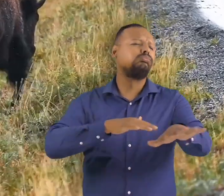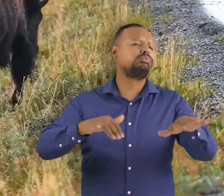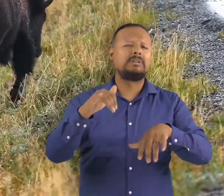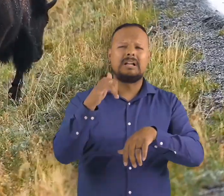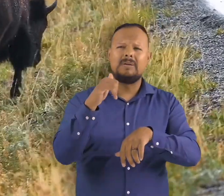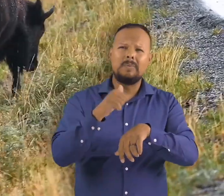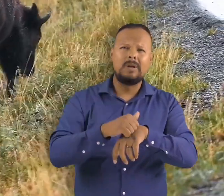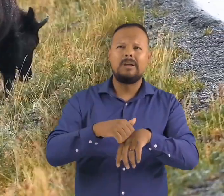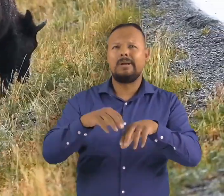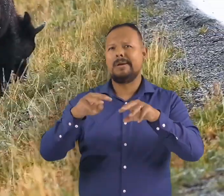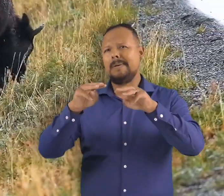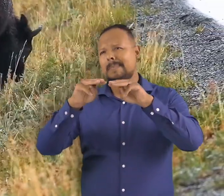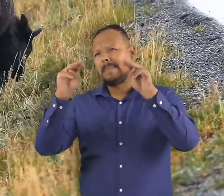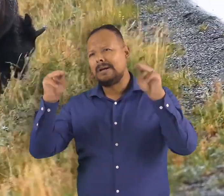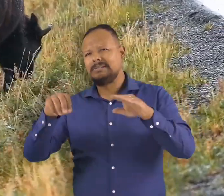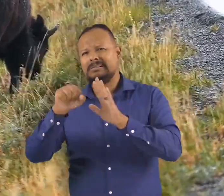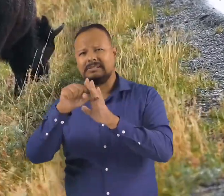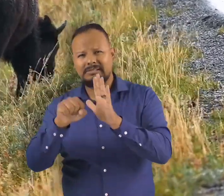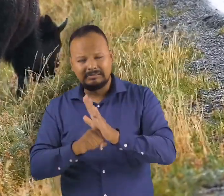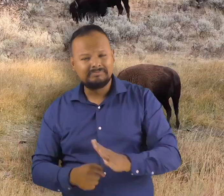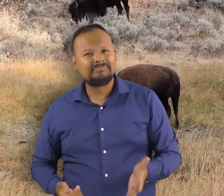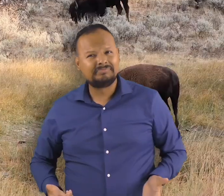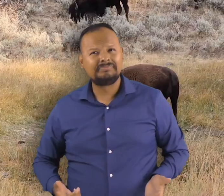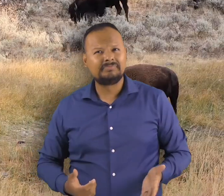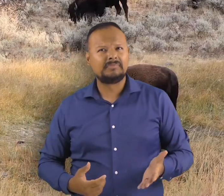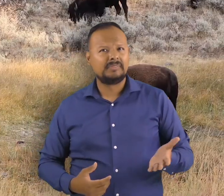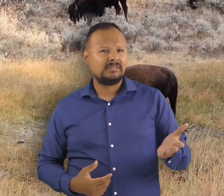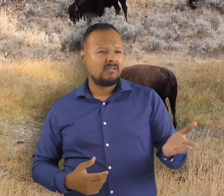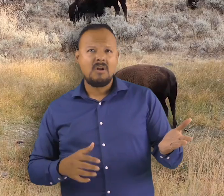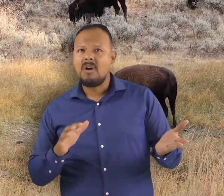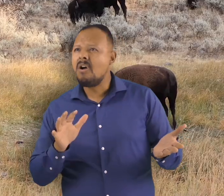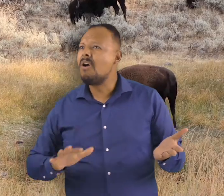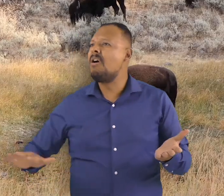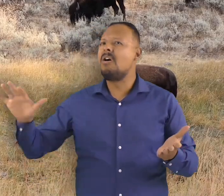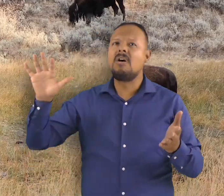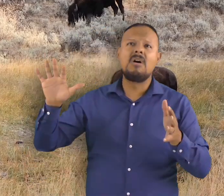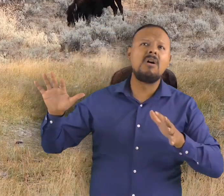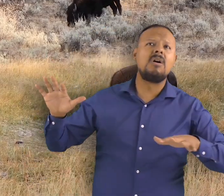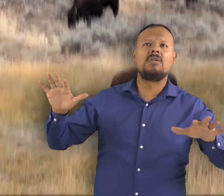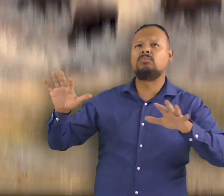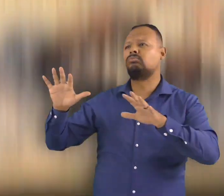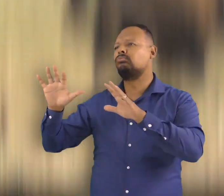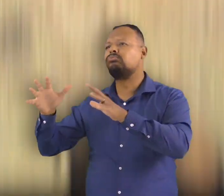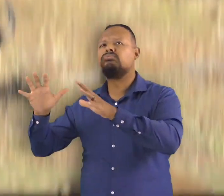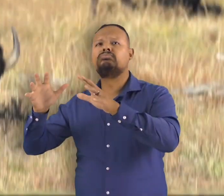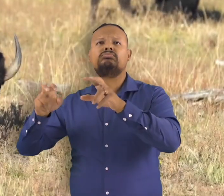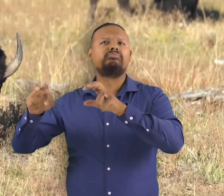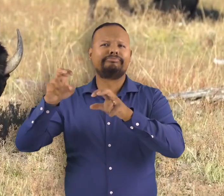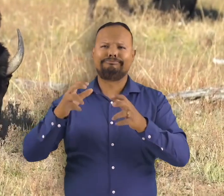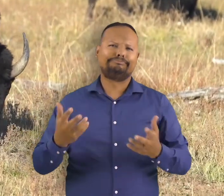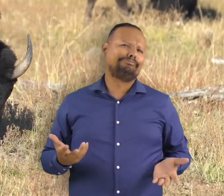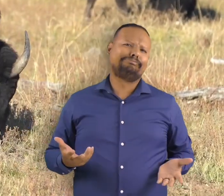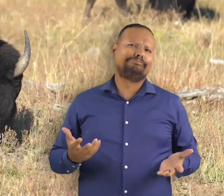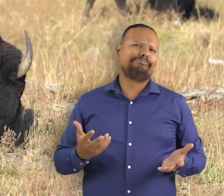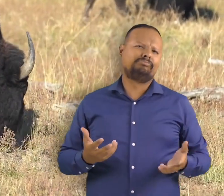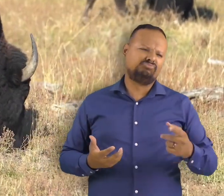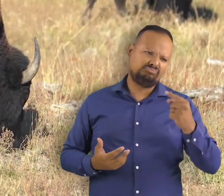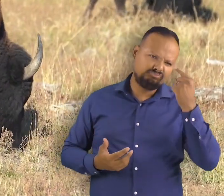yellowstone is one of the last places where wild bison roam if you ever wonder how a bison